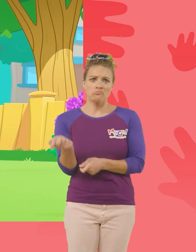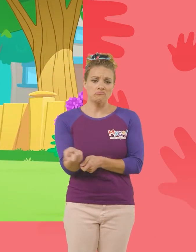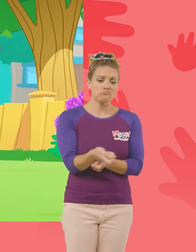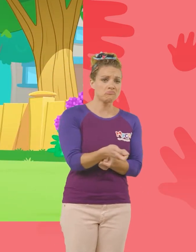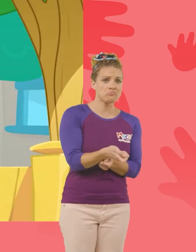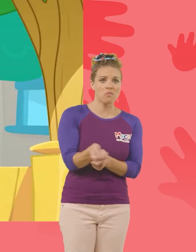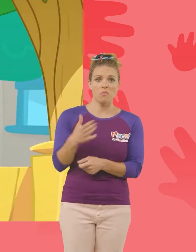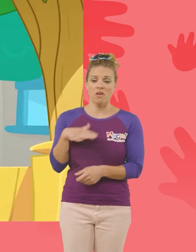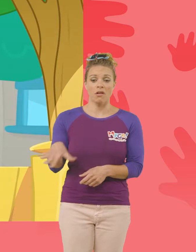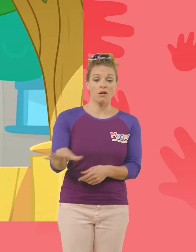yard.